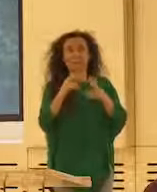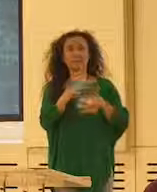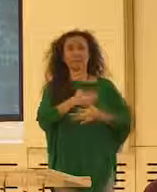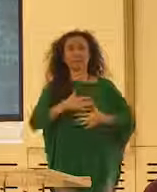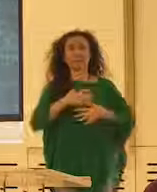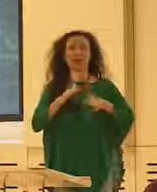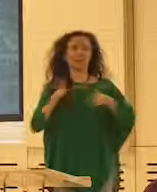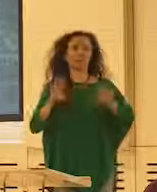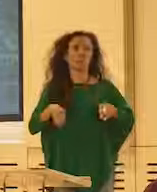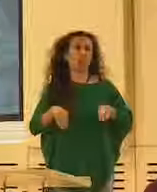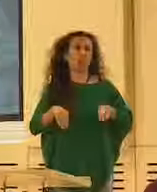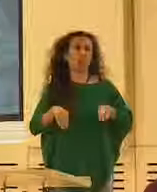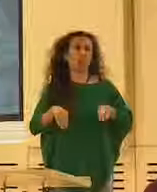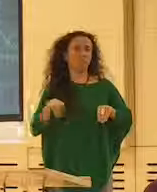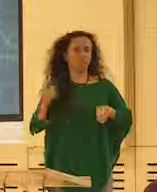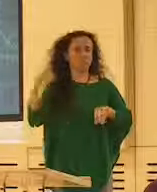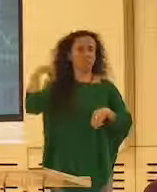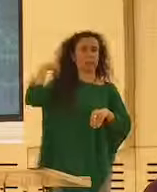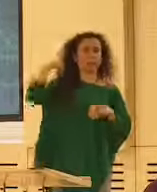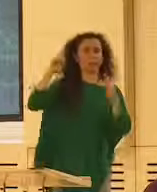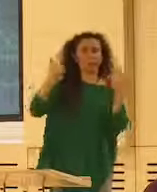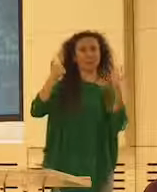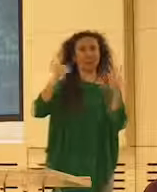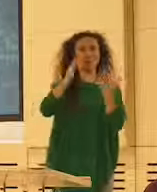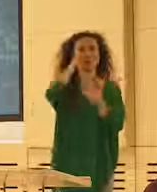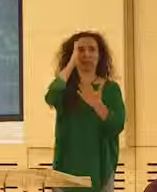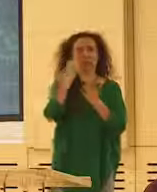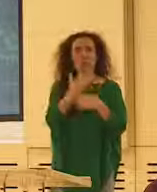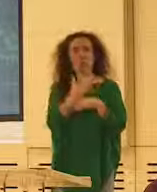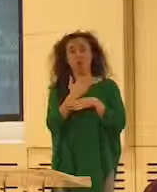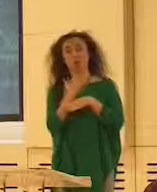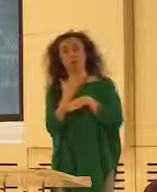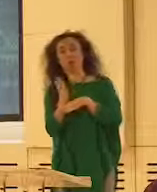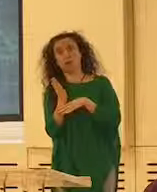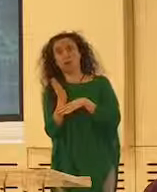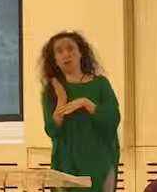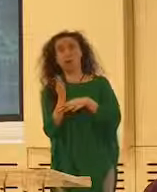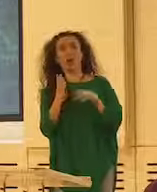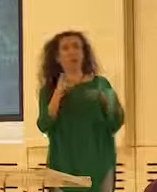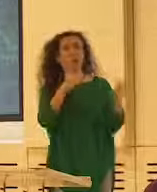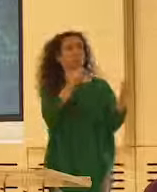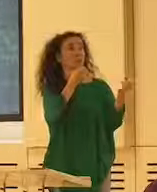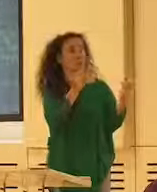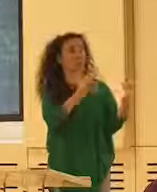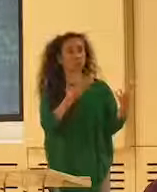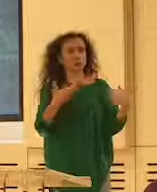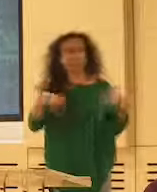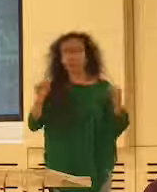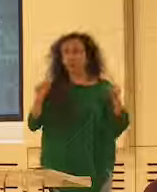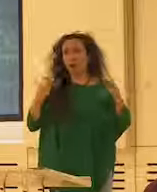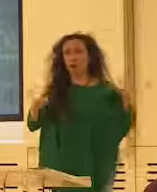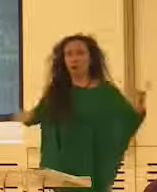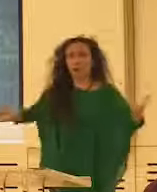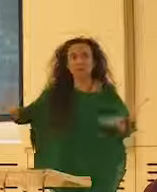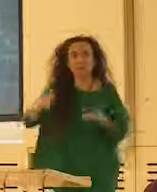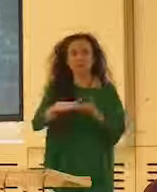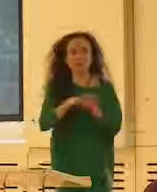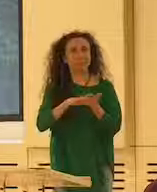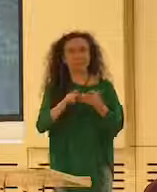I am very, very sorry, but we have to stop. We overrunning already. It's